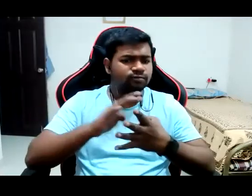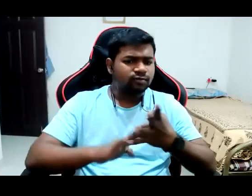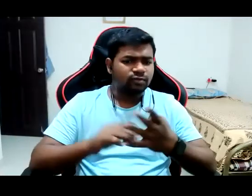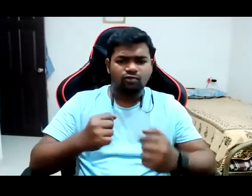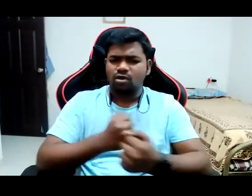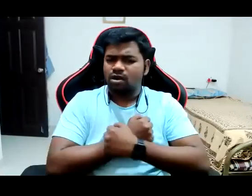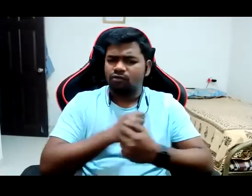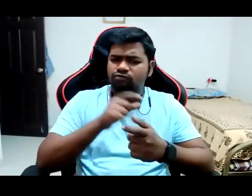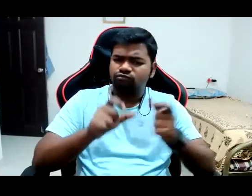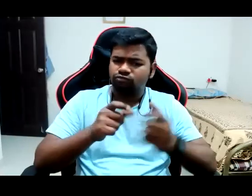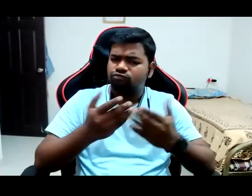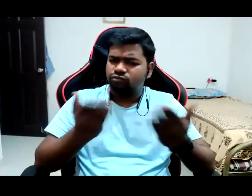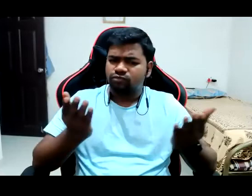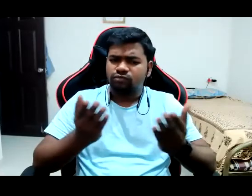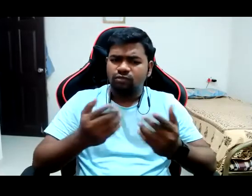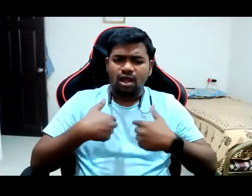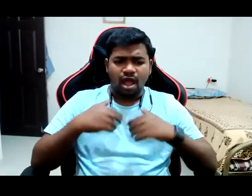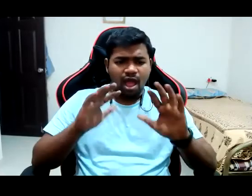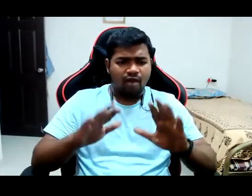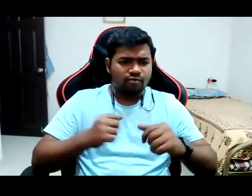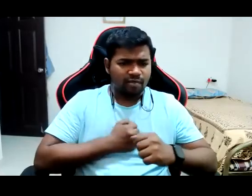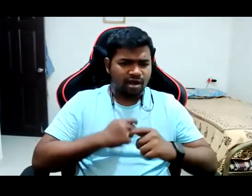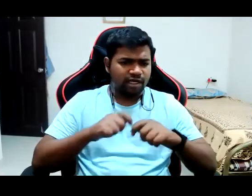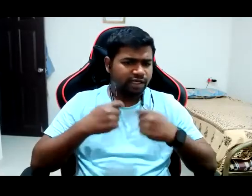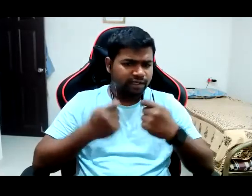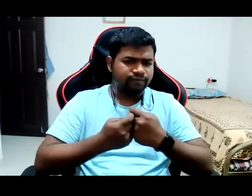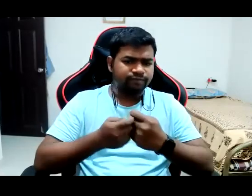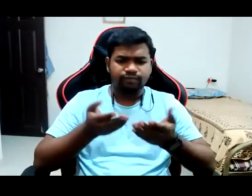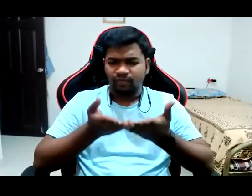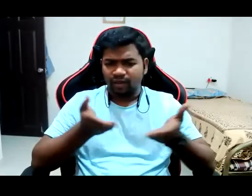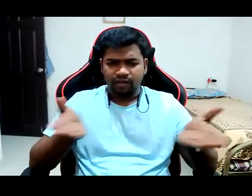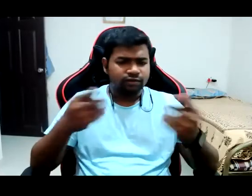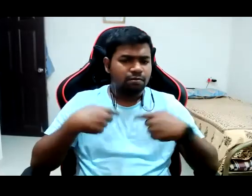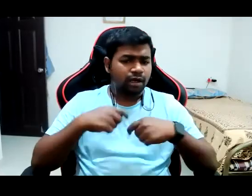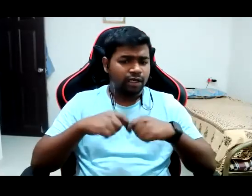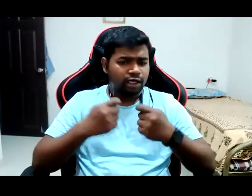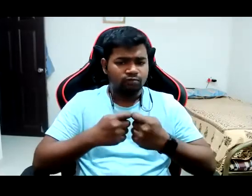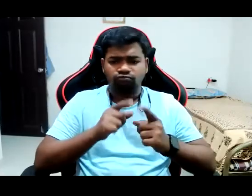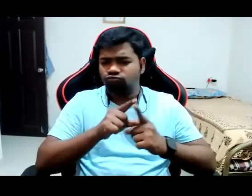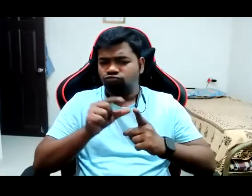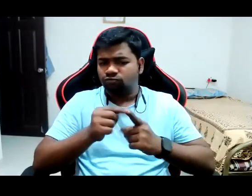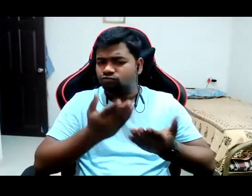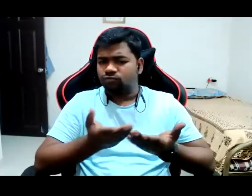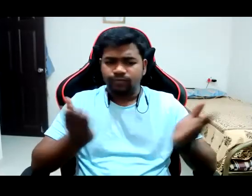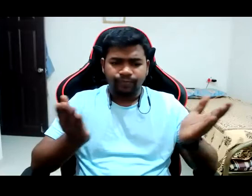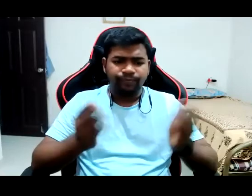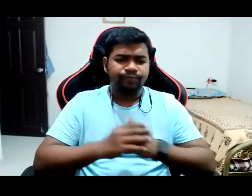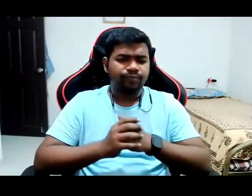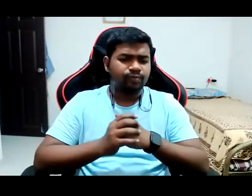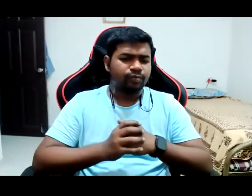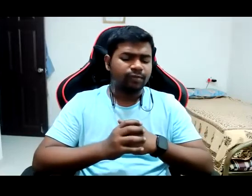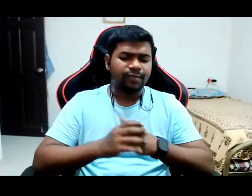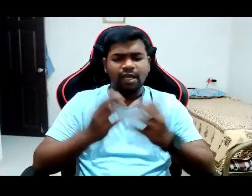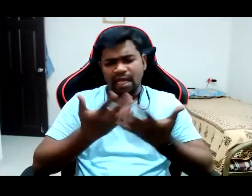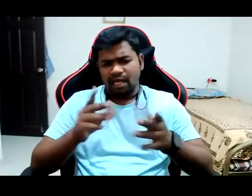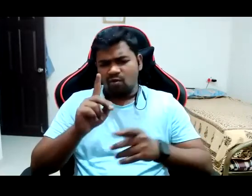you to indicate, okay, well, I have my team now, and this is what my team is, and here's a team lead. It could be one of the any one of the